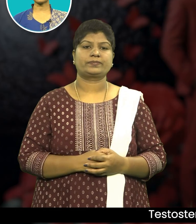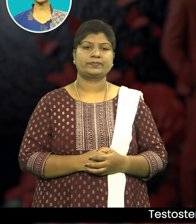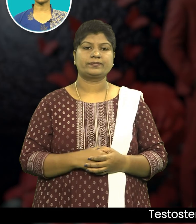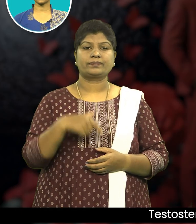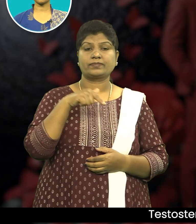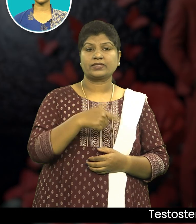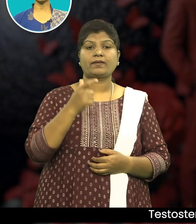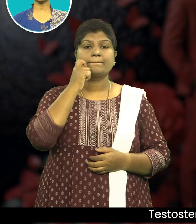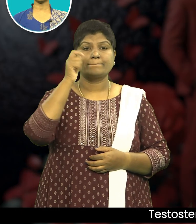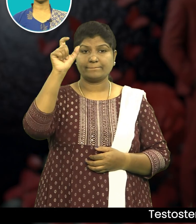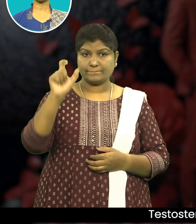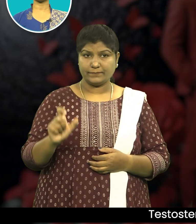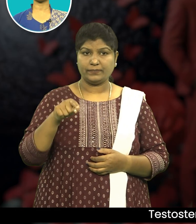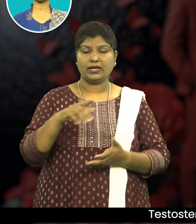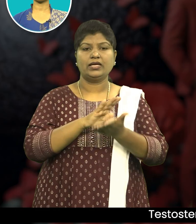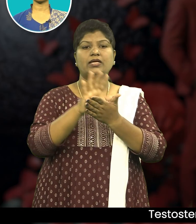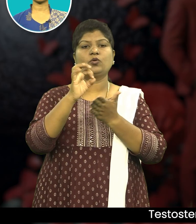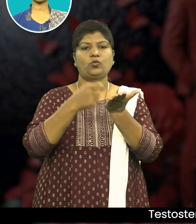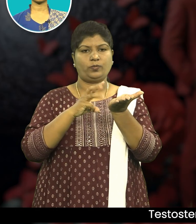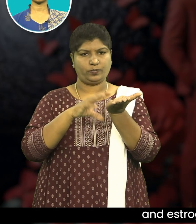is the male hormone